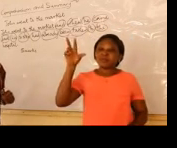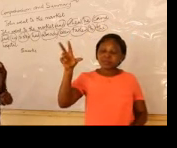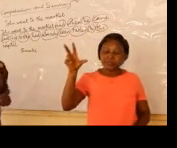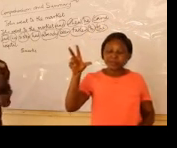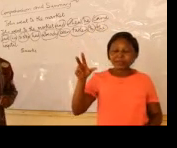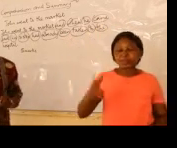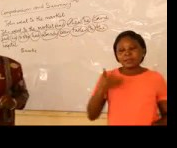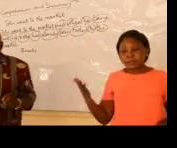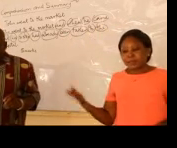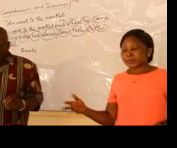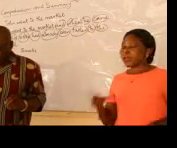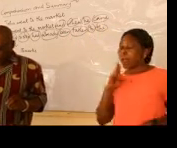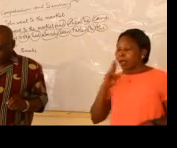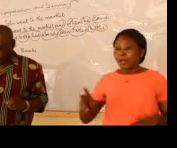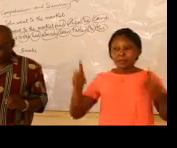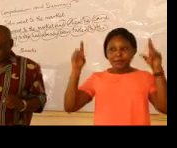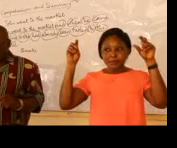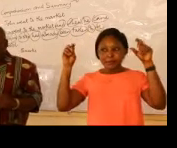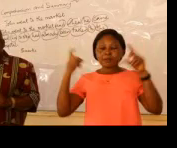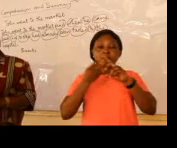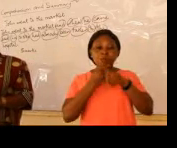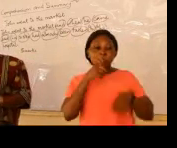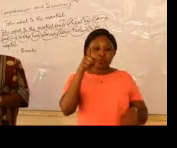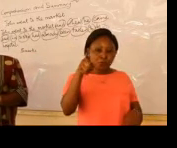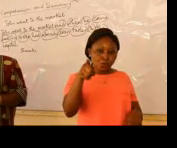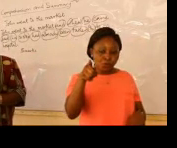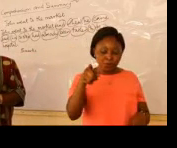being tested from you.